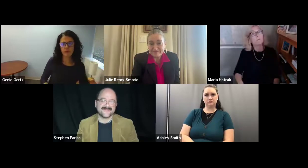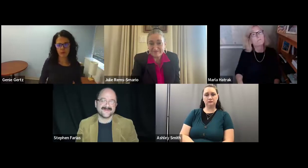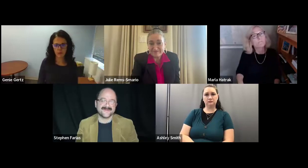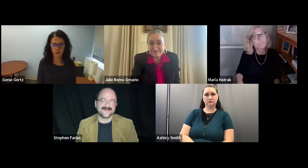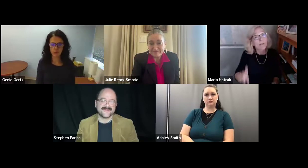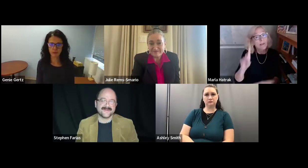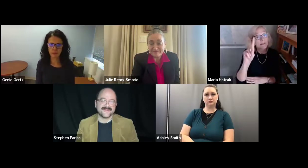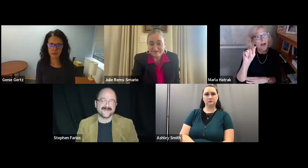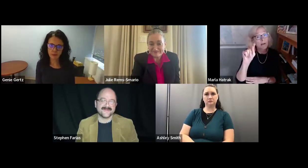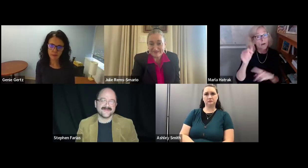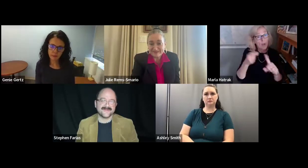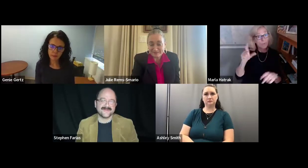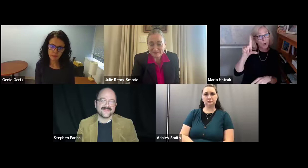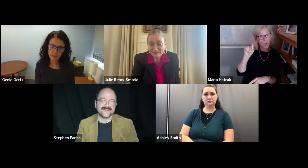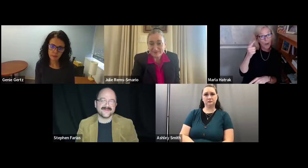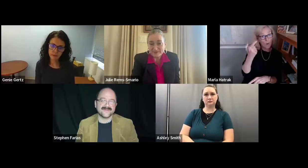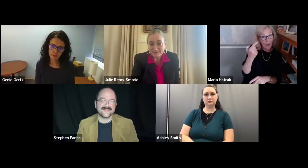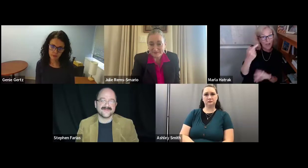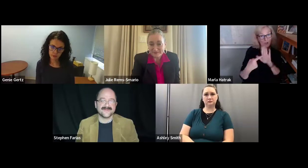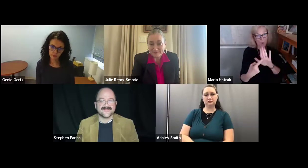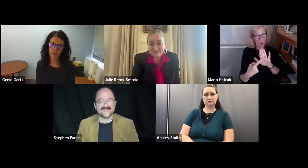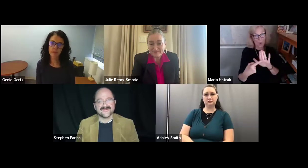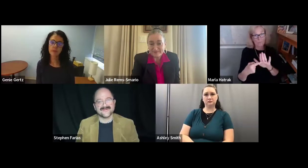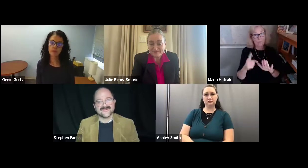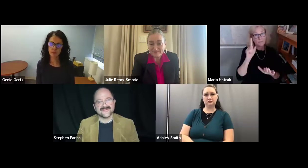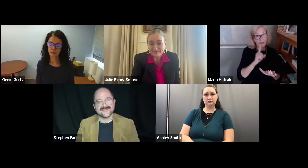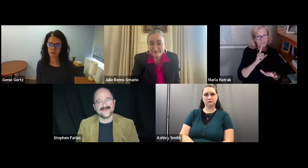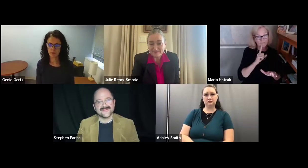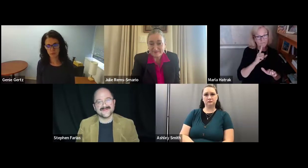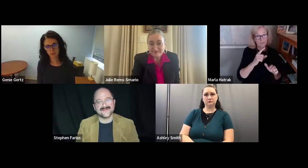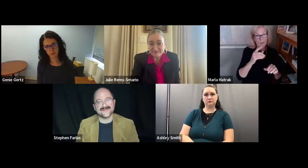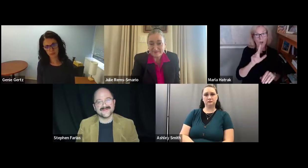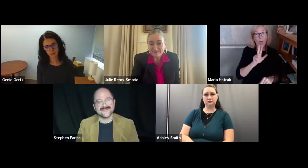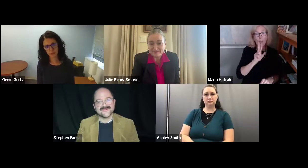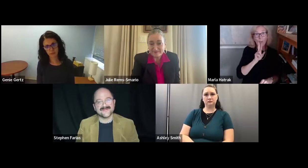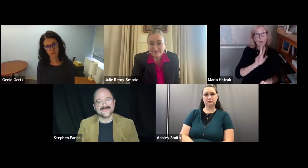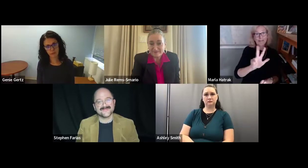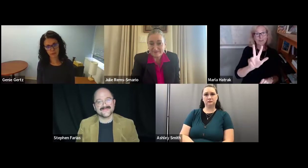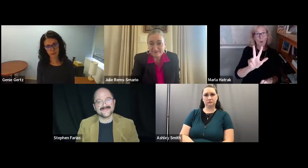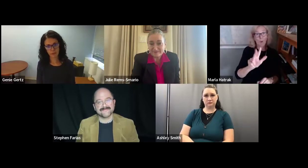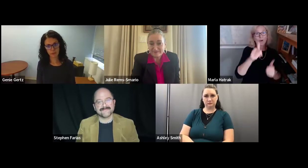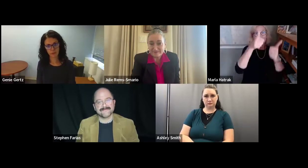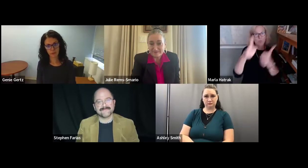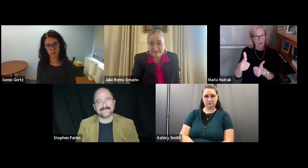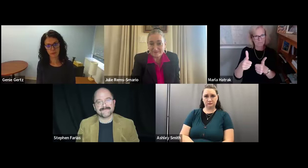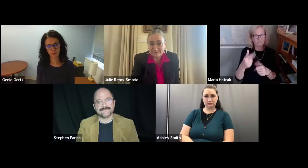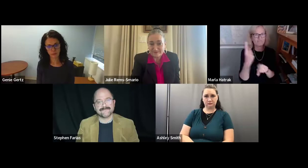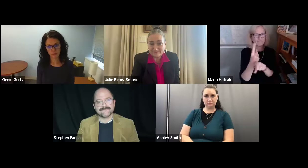looking is at a 6-month mark. And so from 2021, we're seeing that babies age